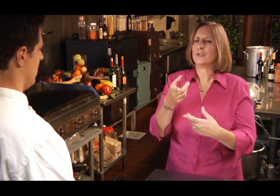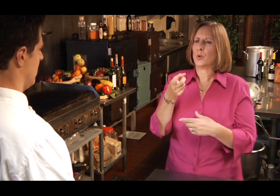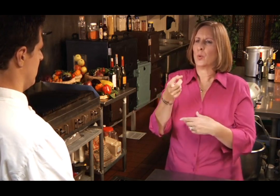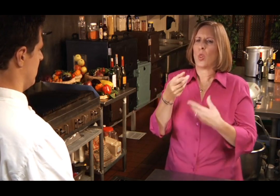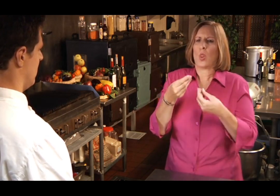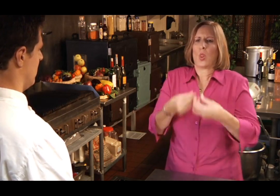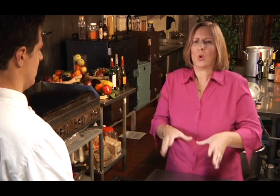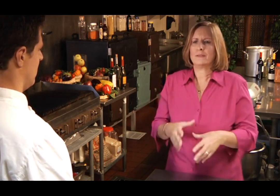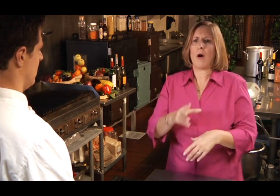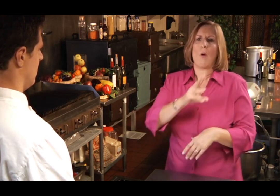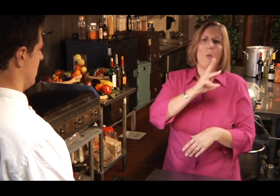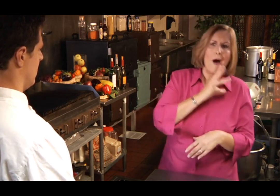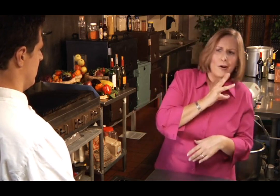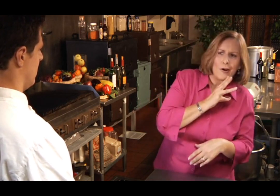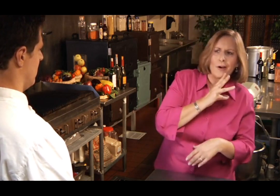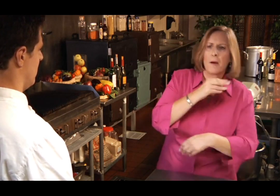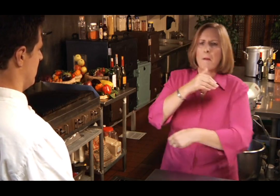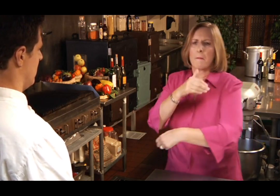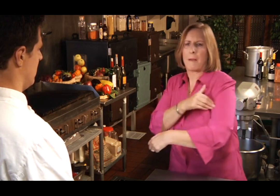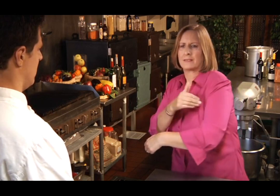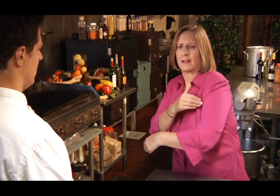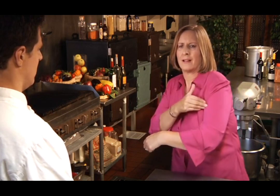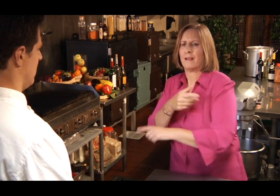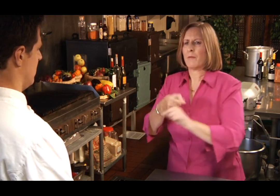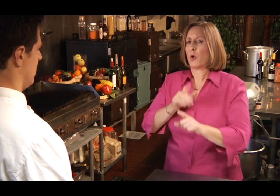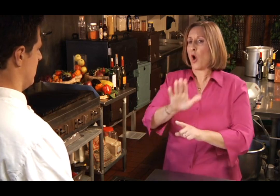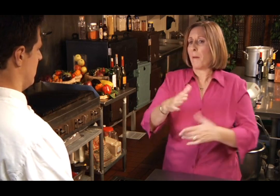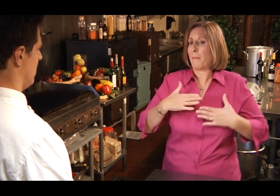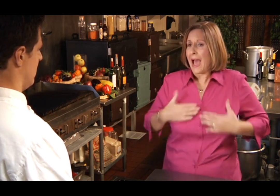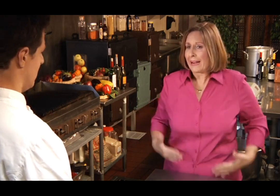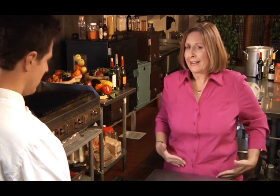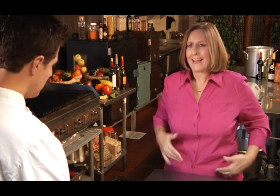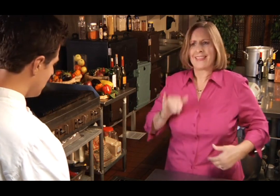cause you to lose a lot of water and muscle tissue from your body, which is unhealthy.